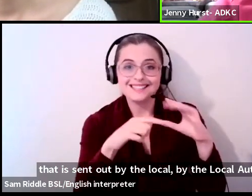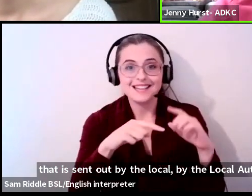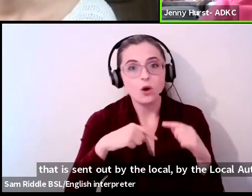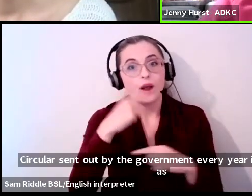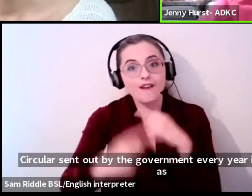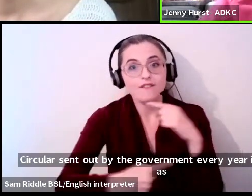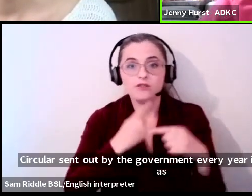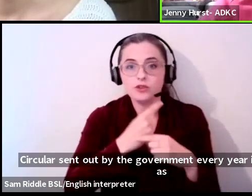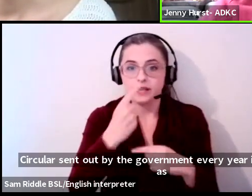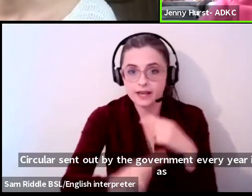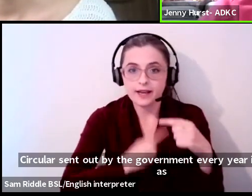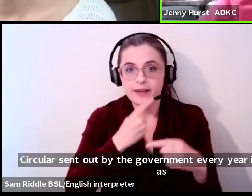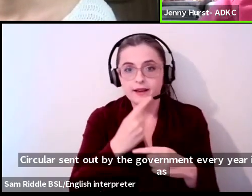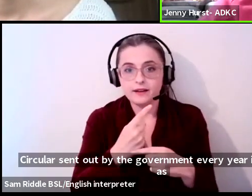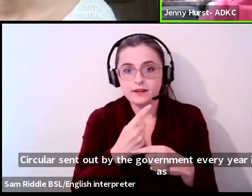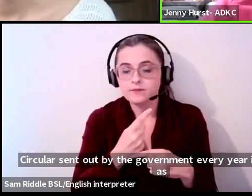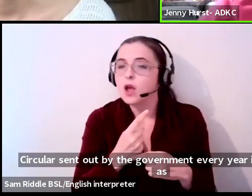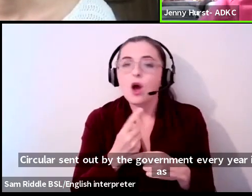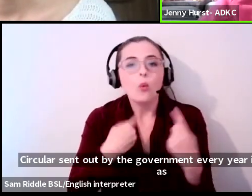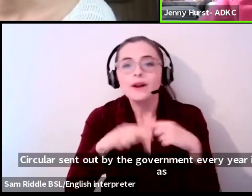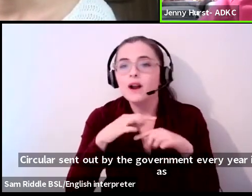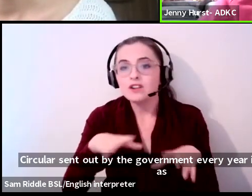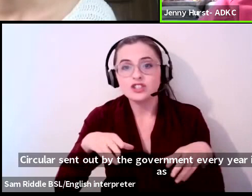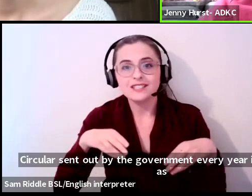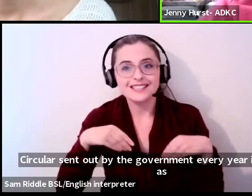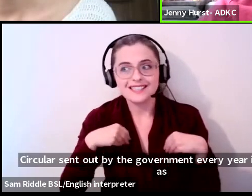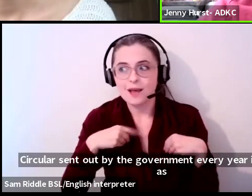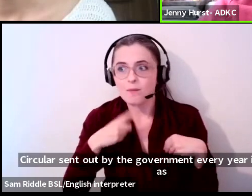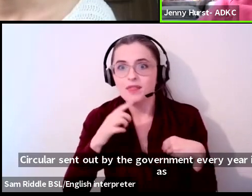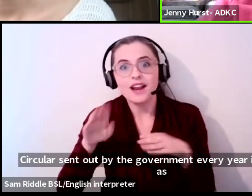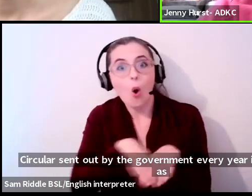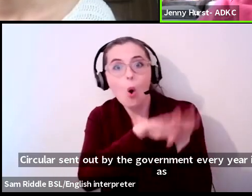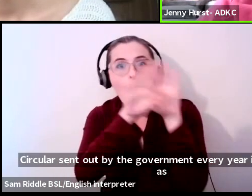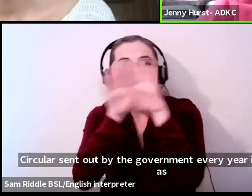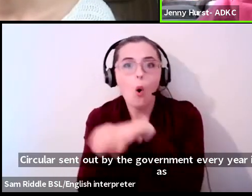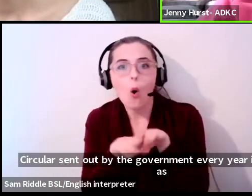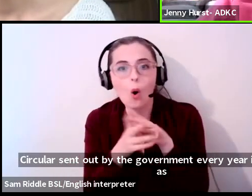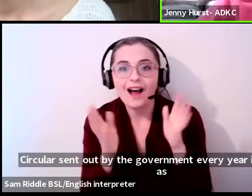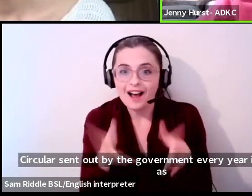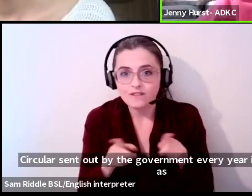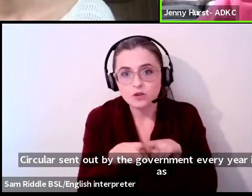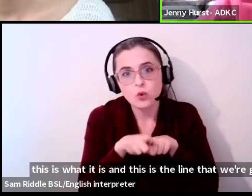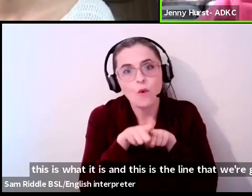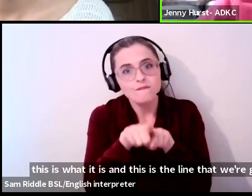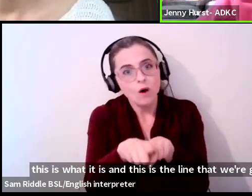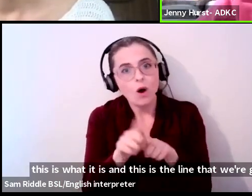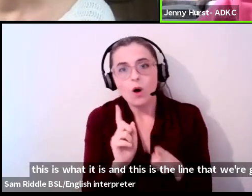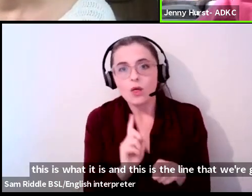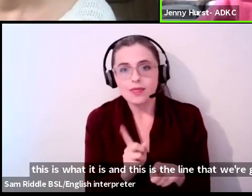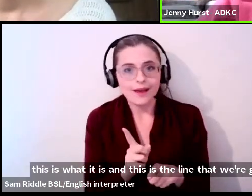and this is the line that we're going to hold everyone to.